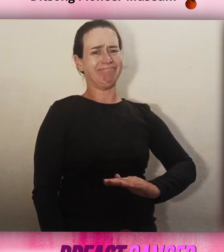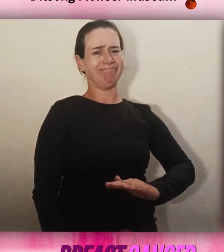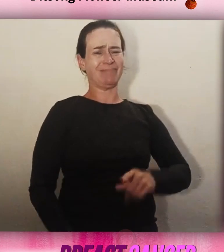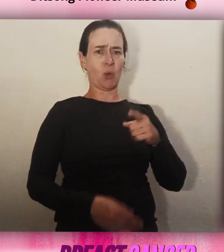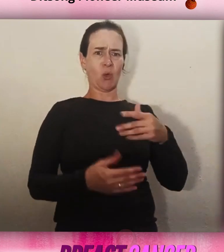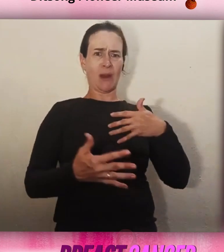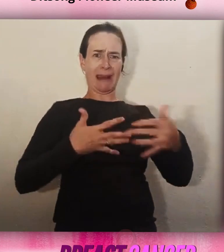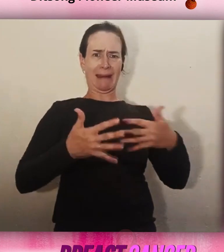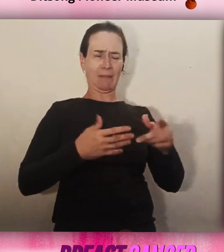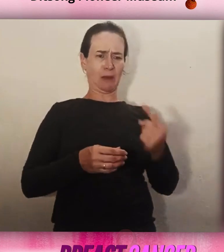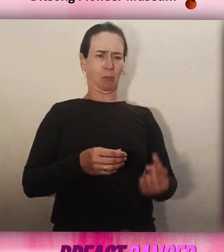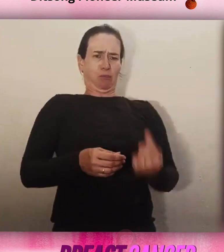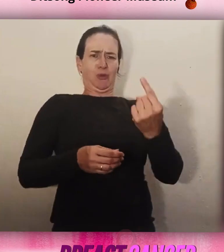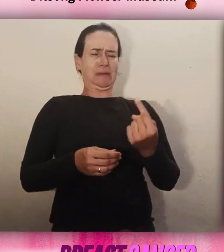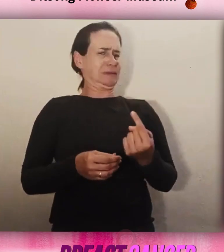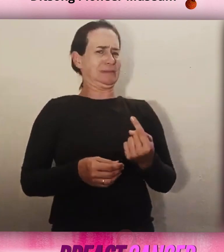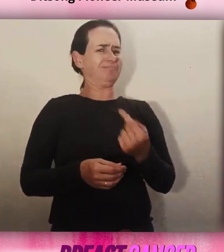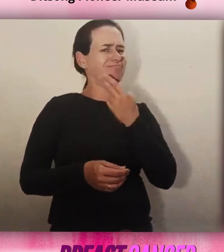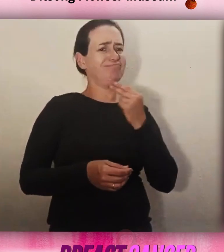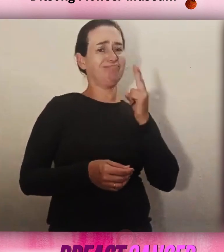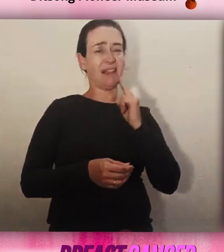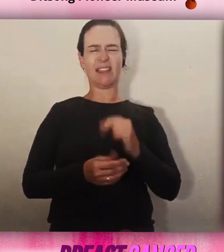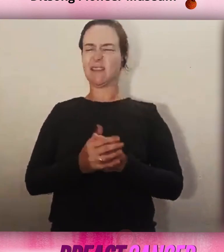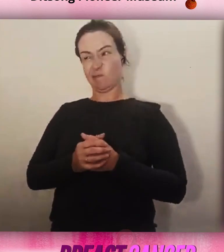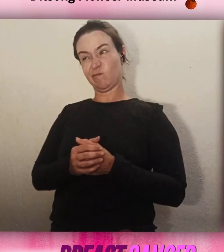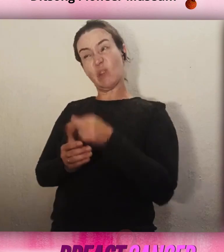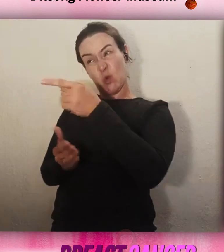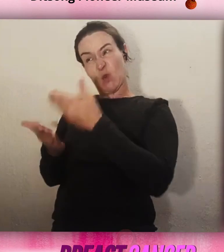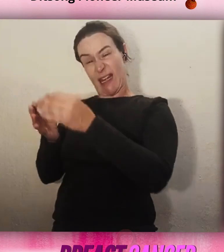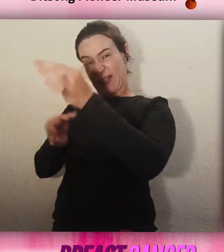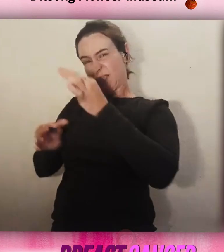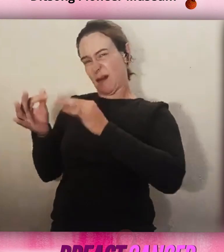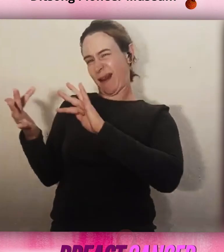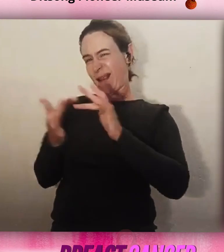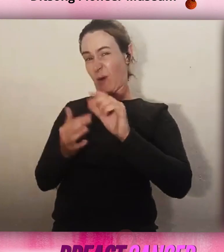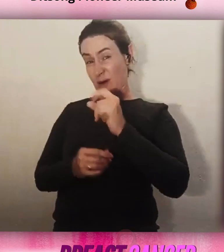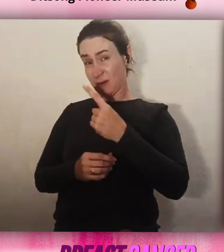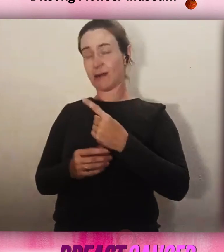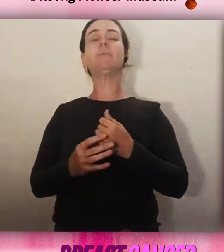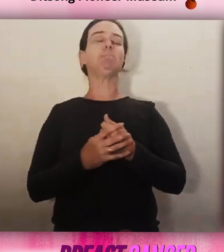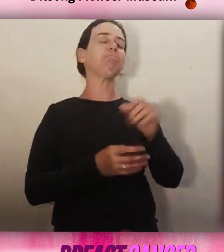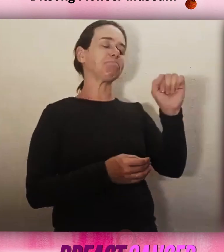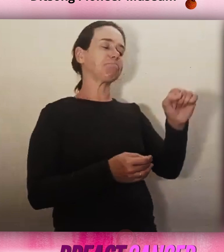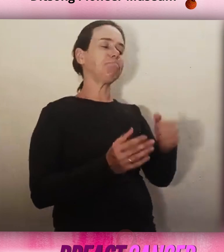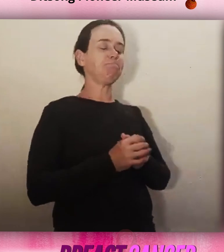it is. Yeah. For somebody to put something in your body, Yeah. but it's Talking not. about that, can you explain how it